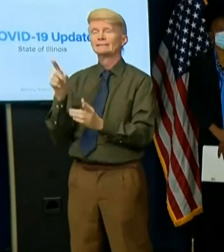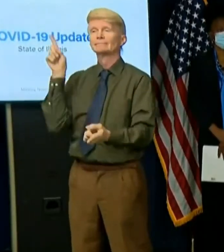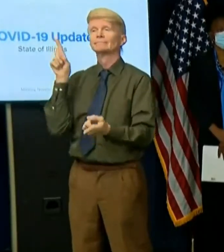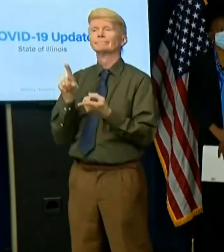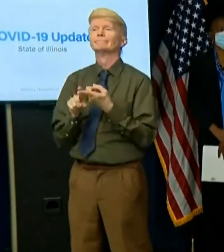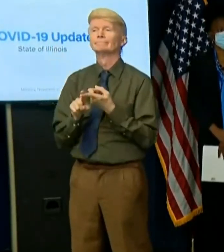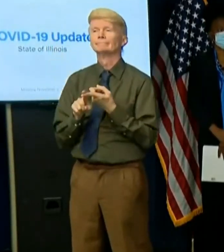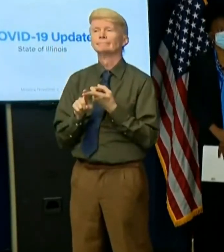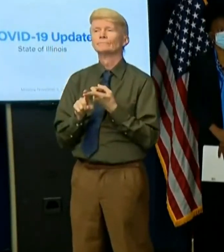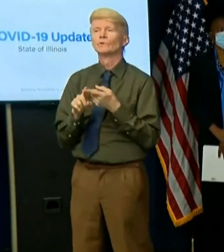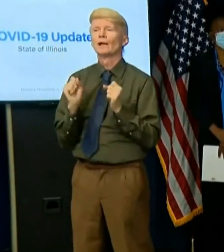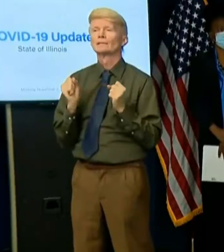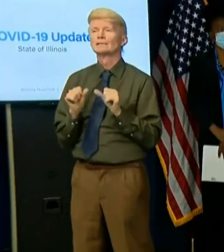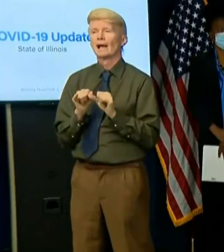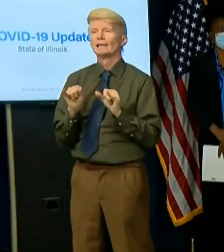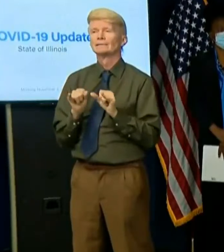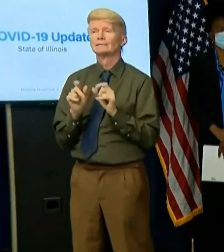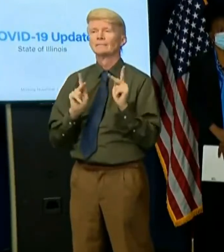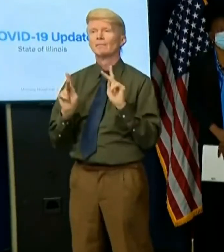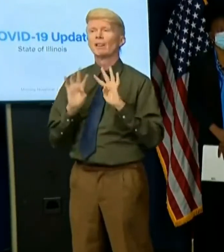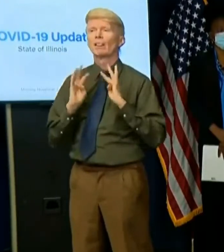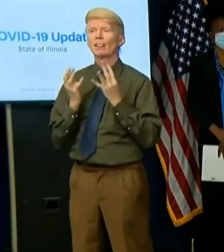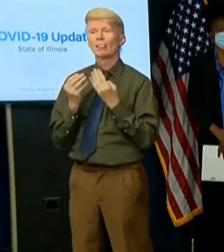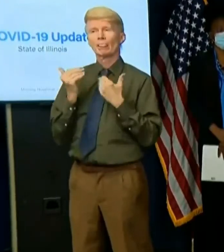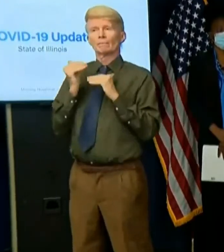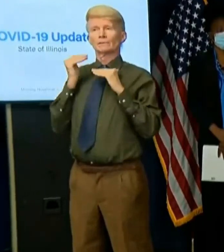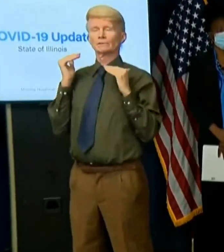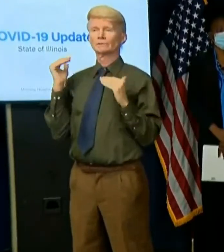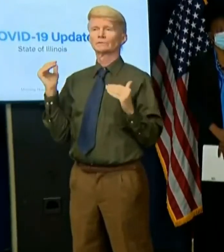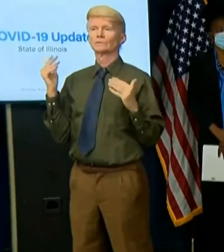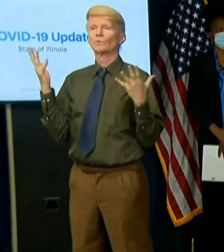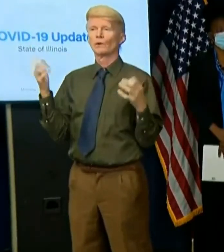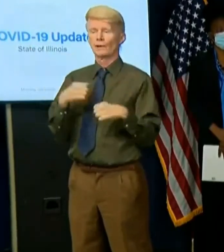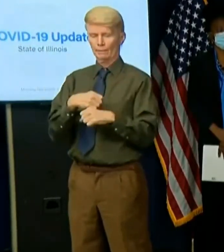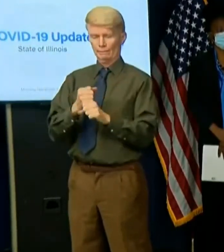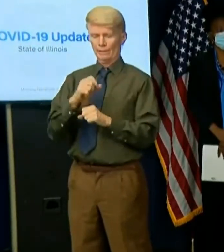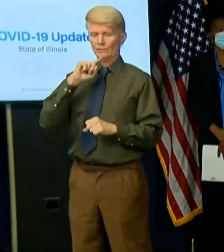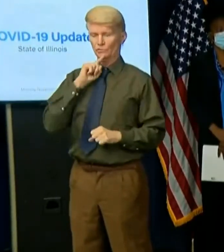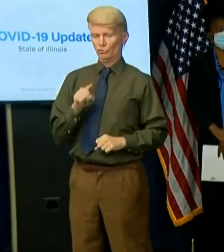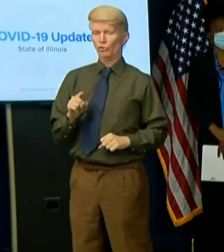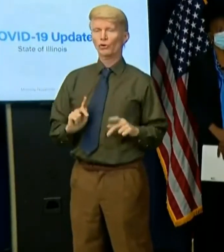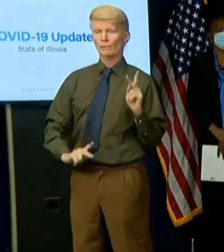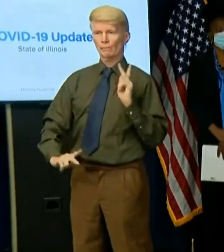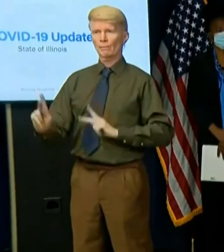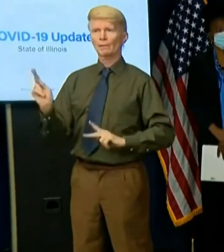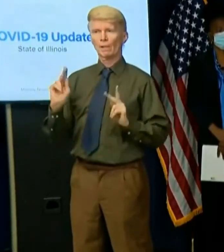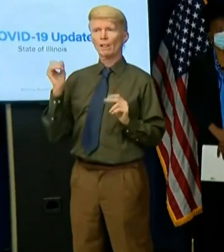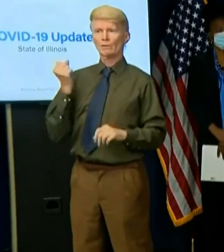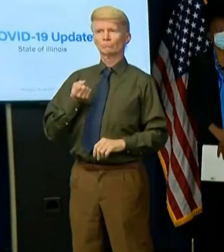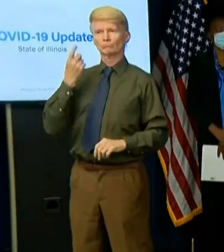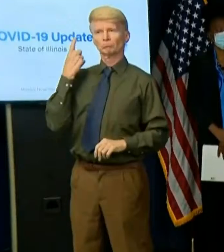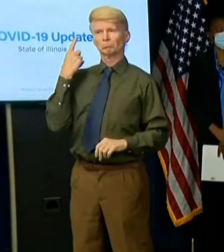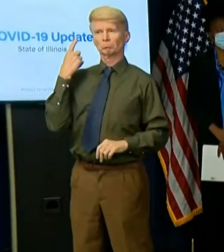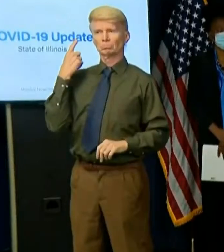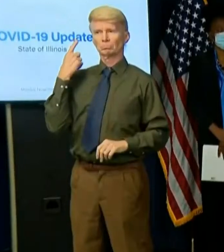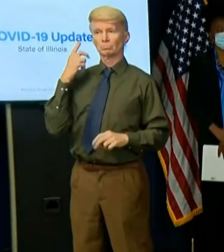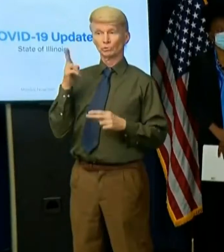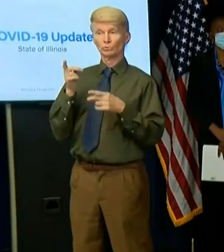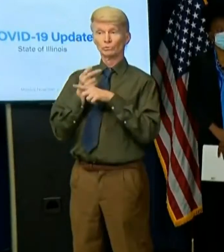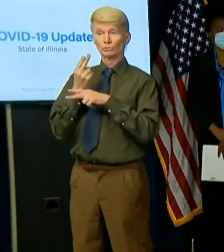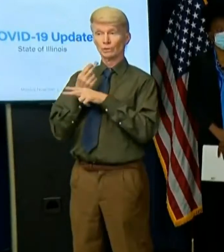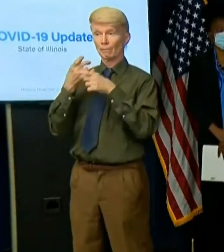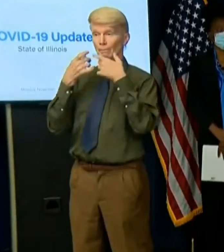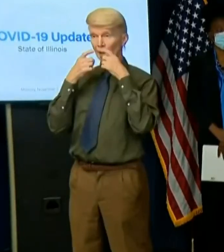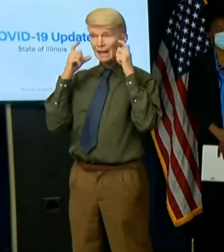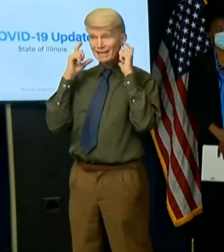reducing gathering sizes. We want to make sure that people know that you know, wearing a mask,